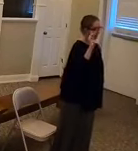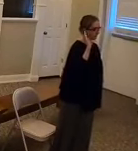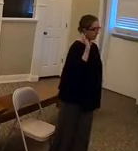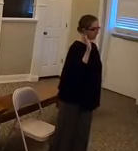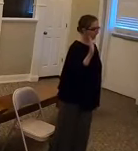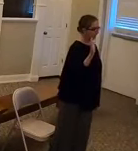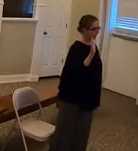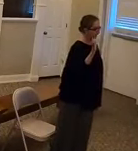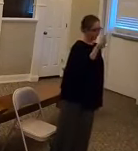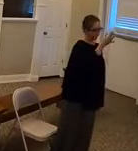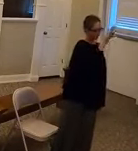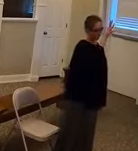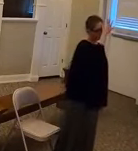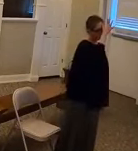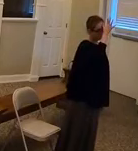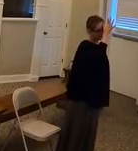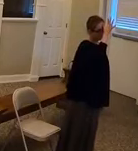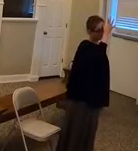Jesus.